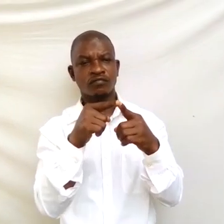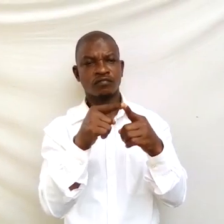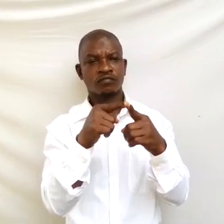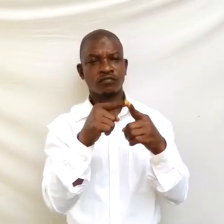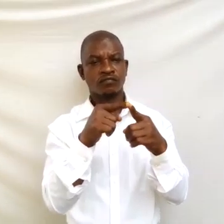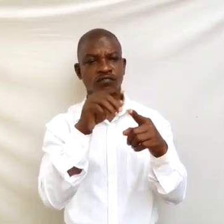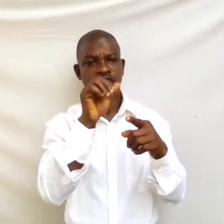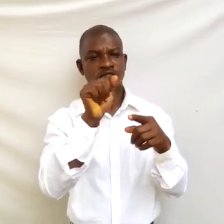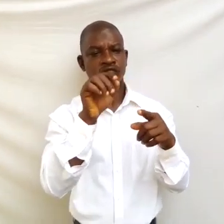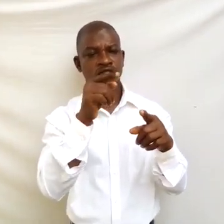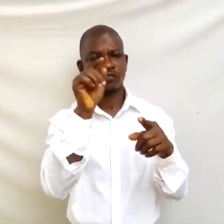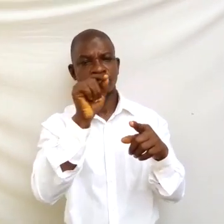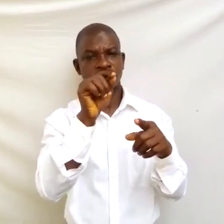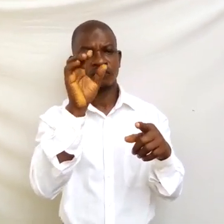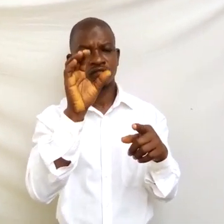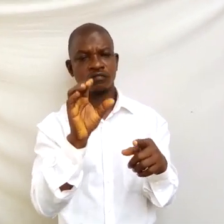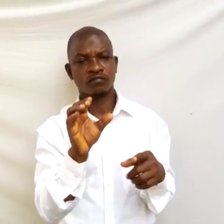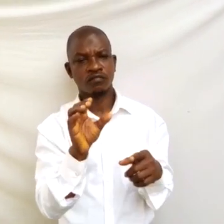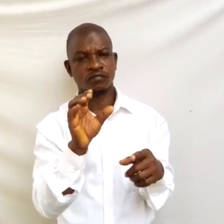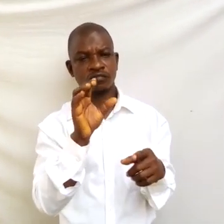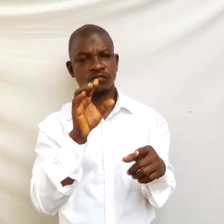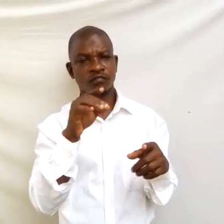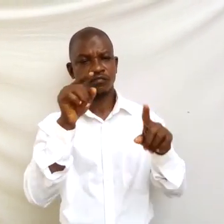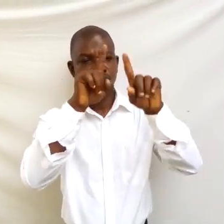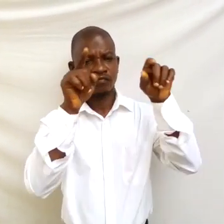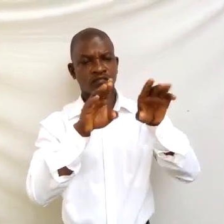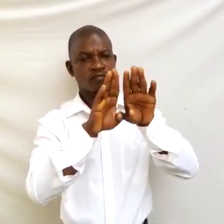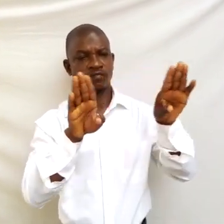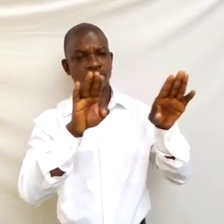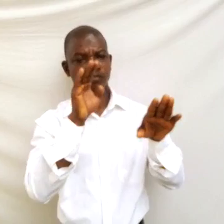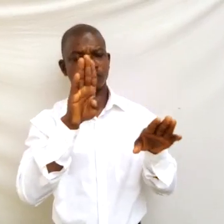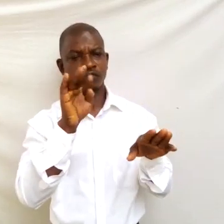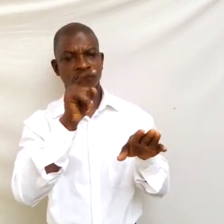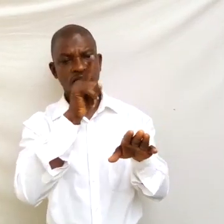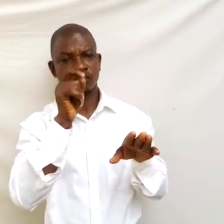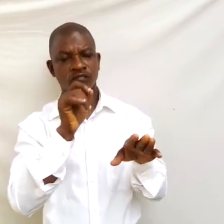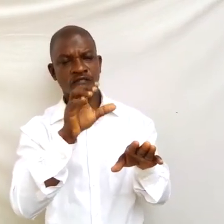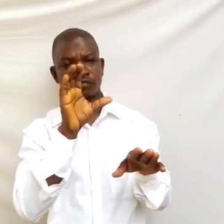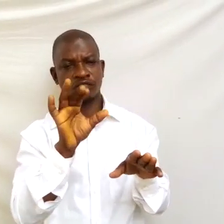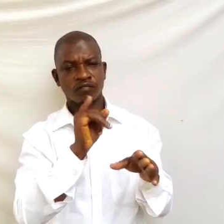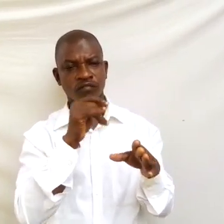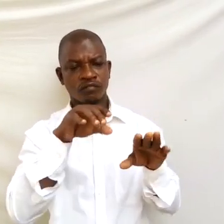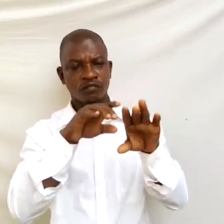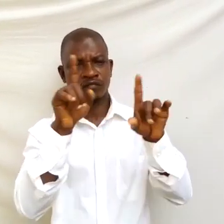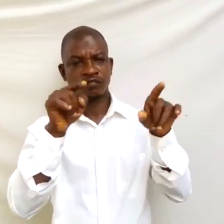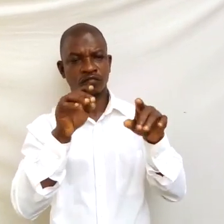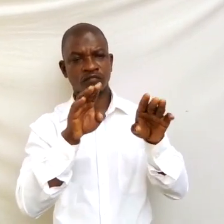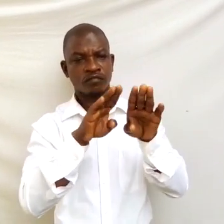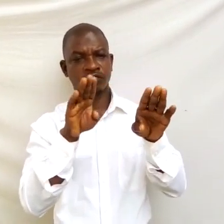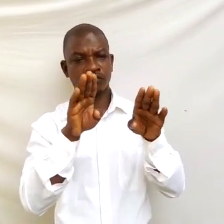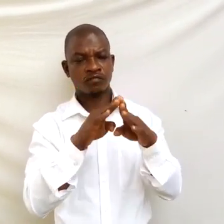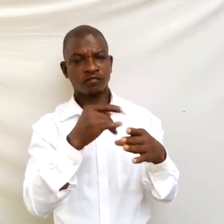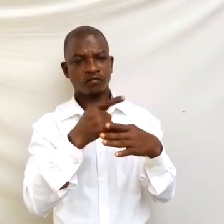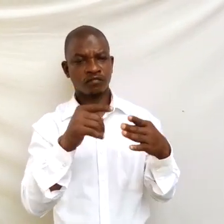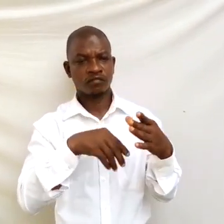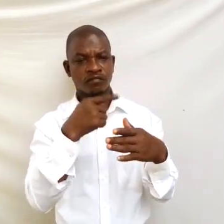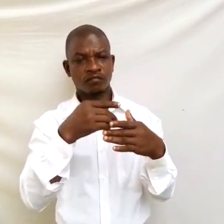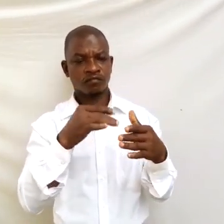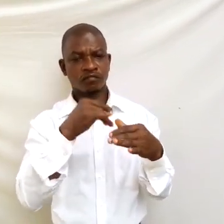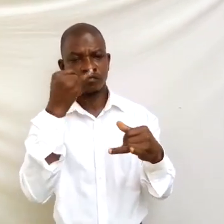A star bracket open B star C bracket closed. Hence the conclusion